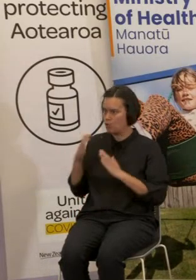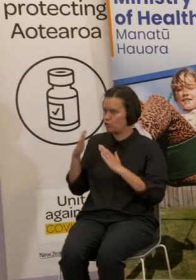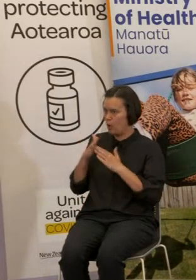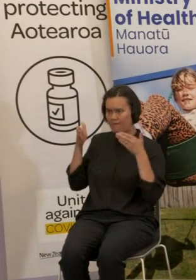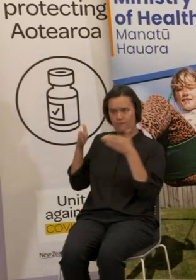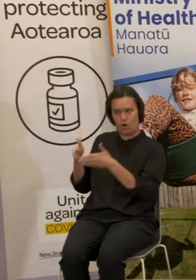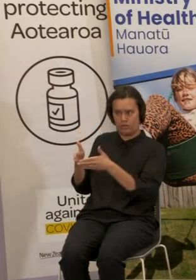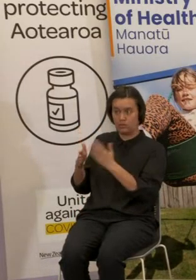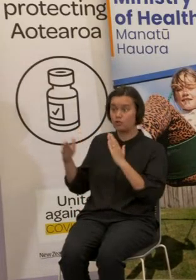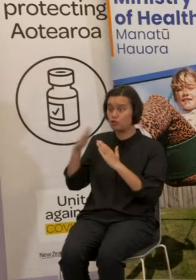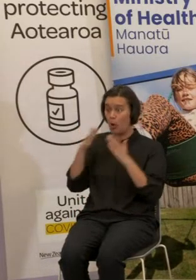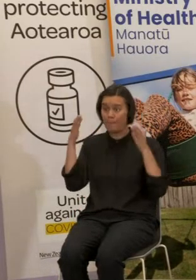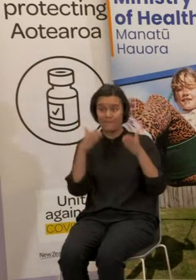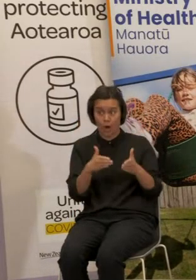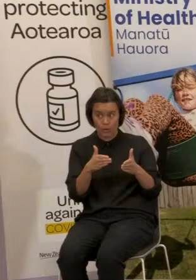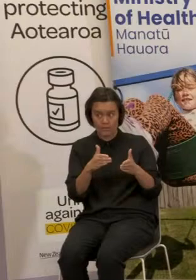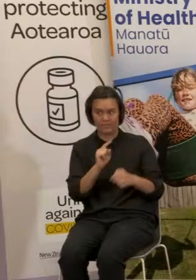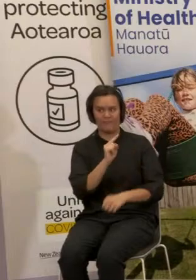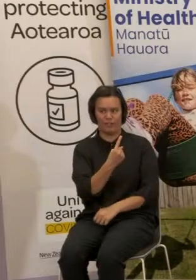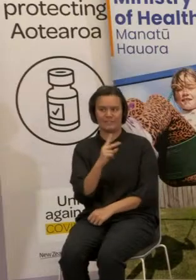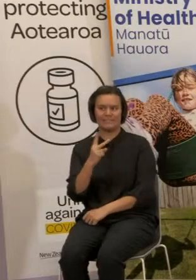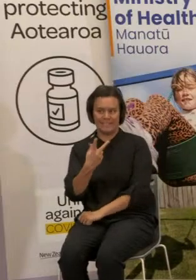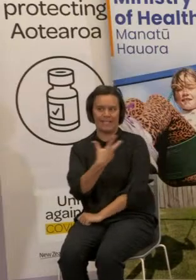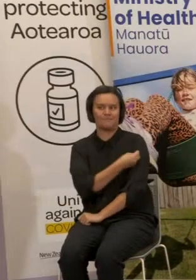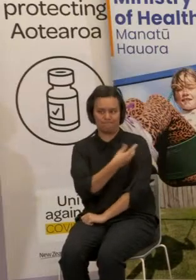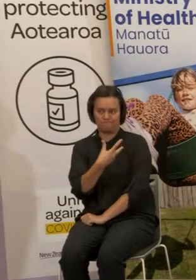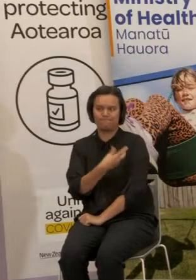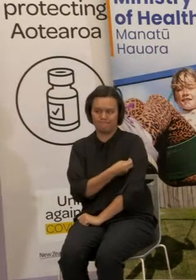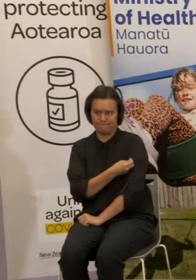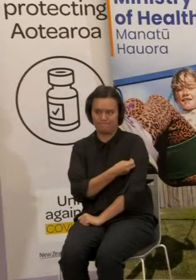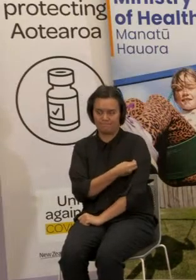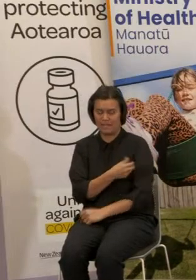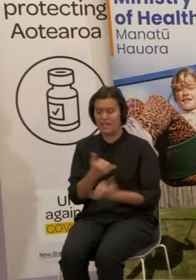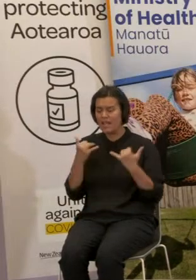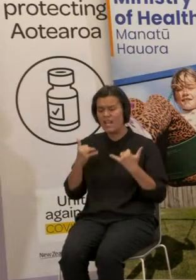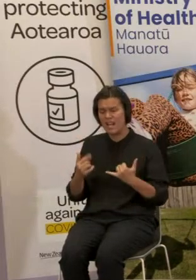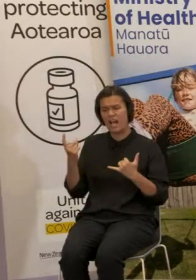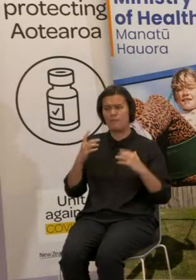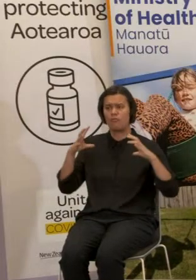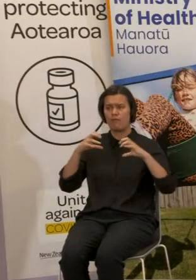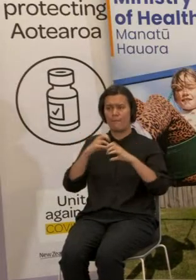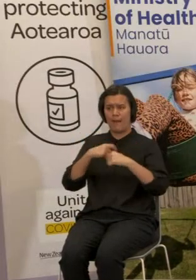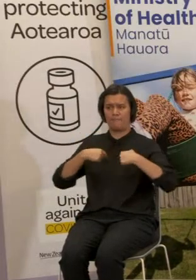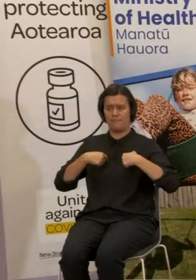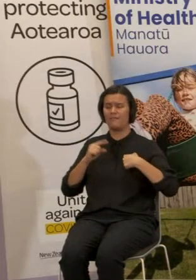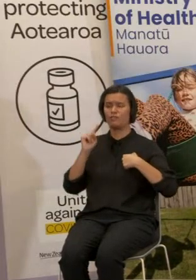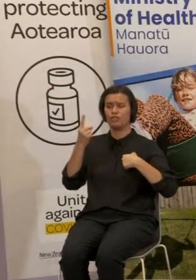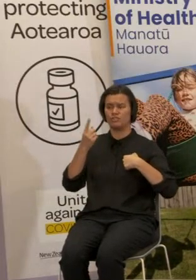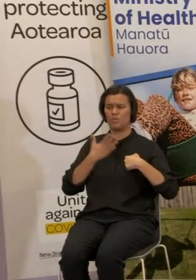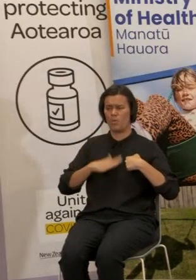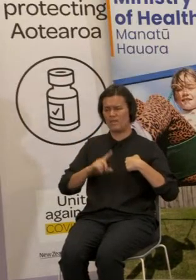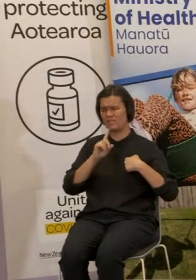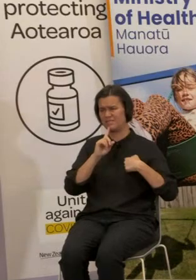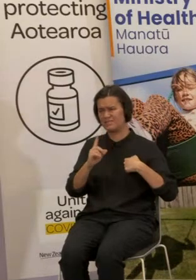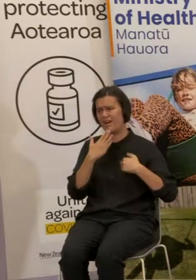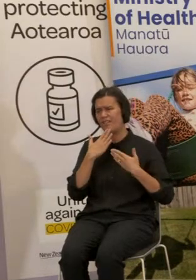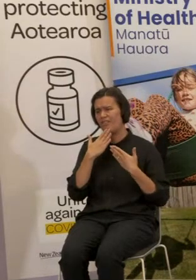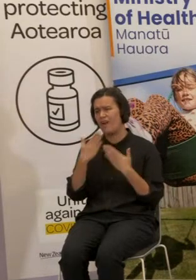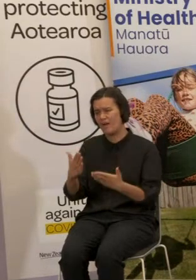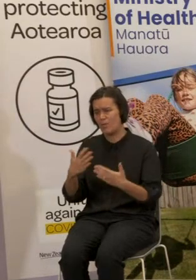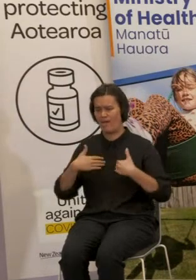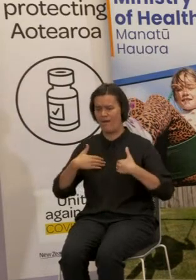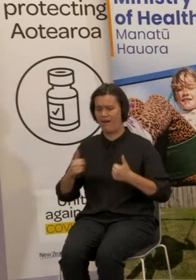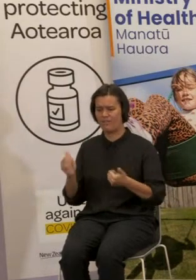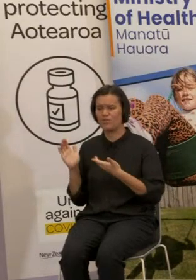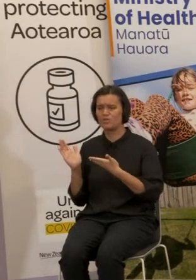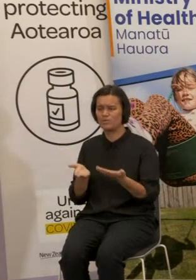follow there. So I just wanted to finish at this point, and I really want to thank all the services we work with who've done an extraordinary job,